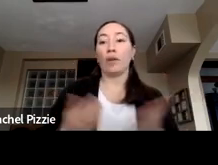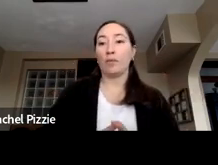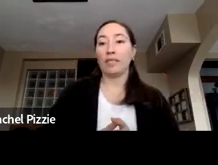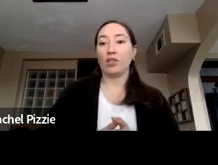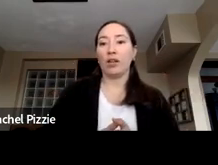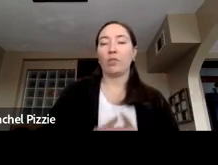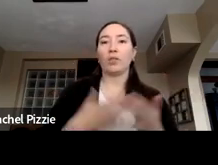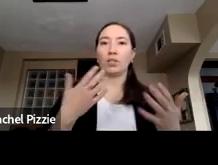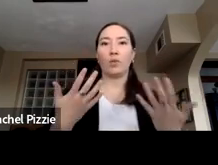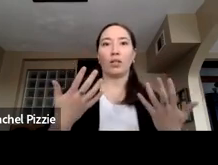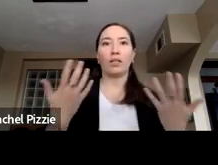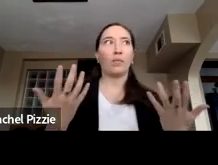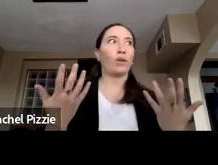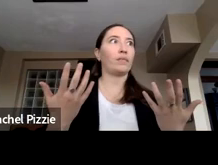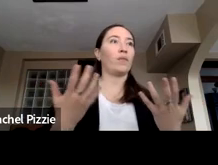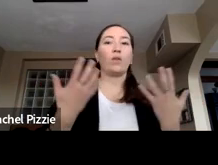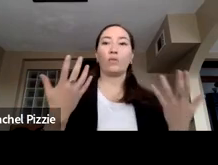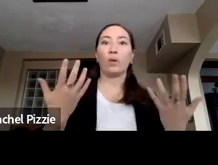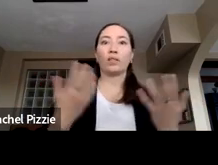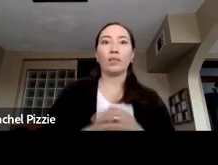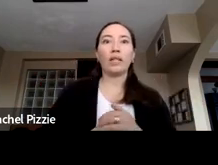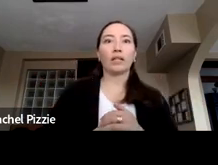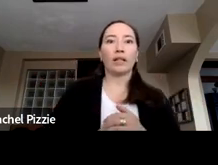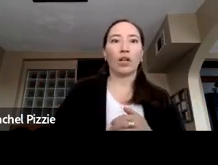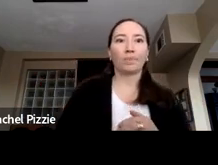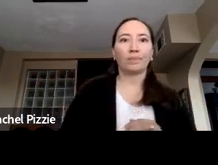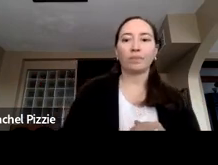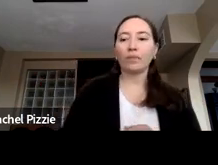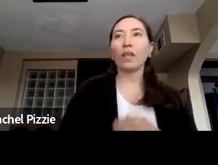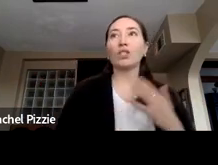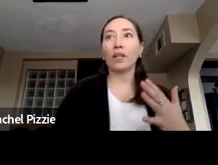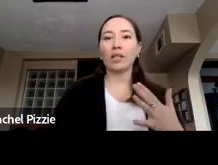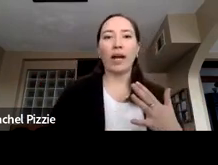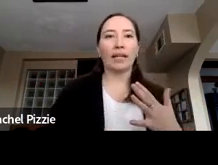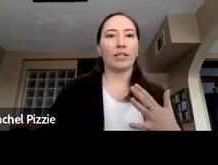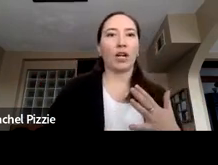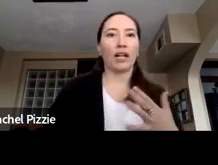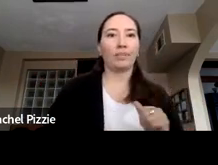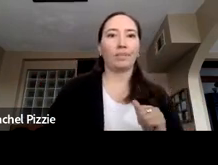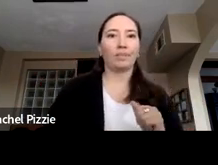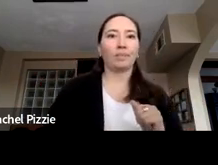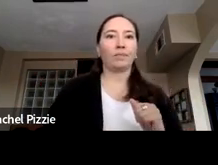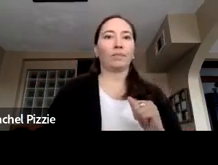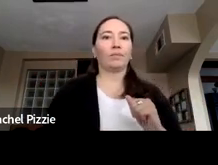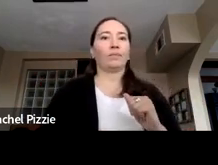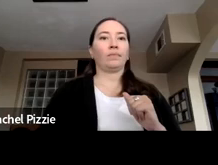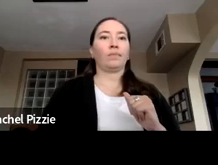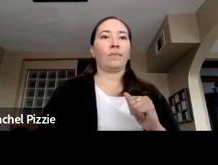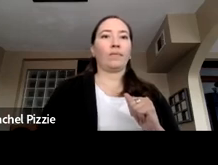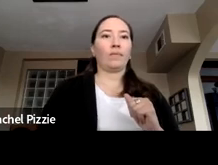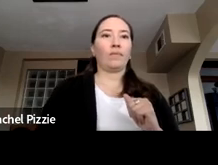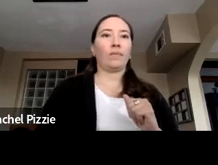of randomization, which is of course important for some data collection. So let's go ahead and get started.